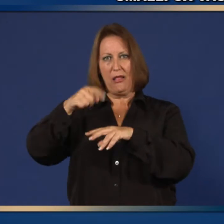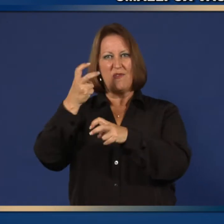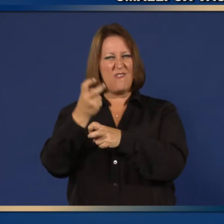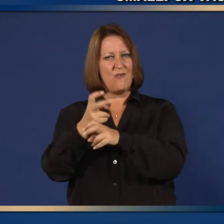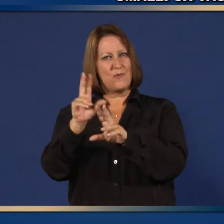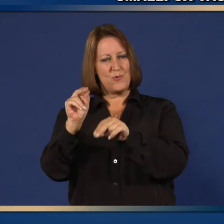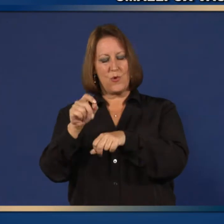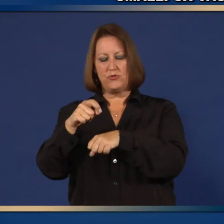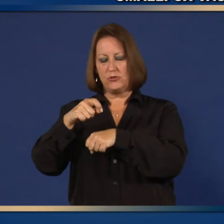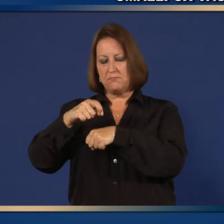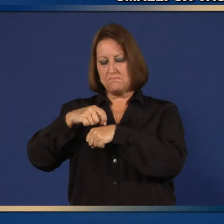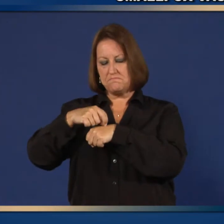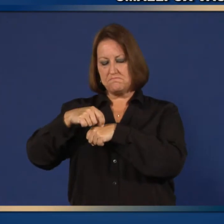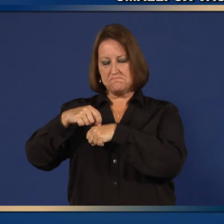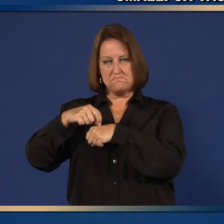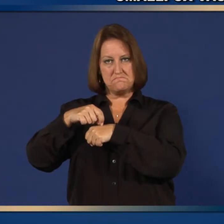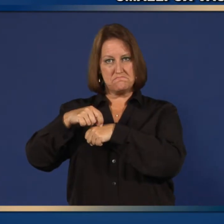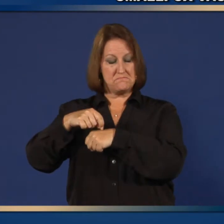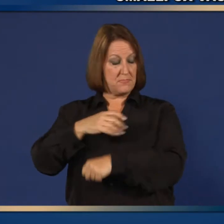the upper arm.